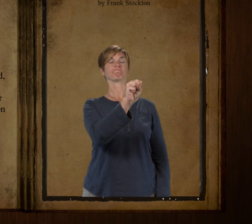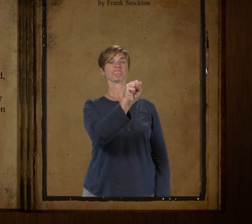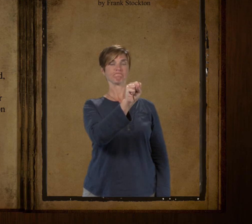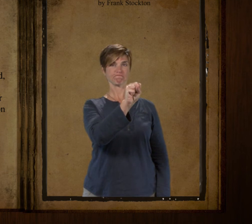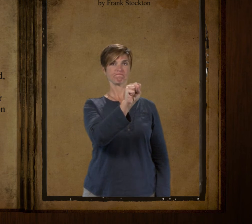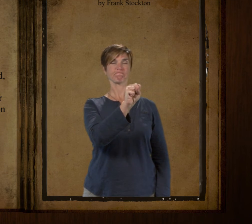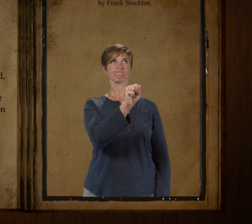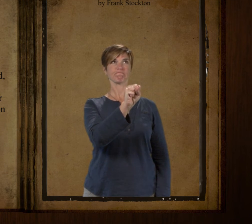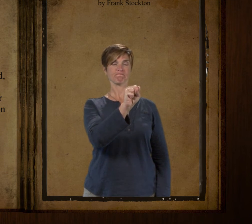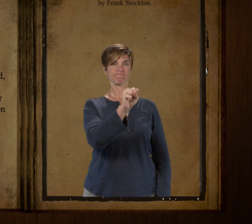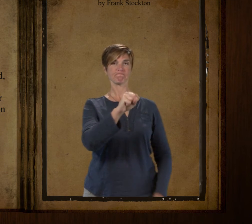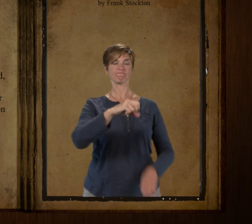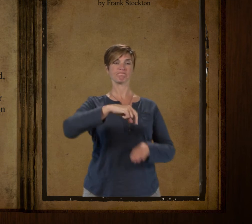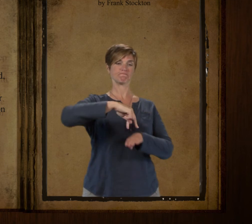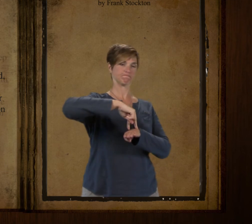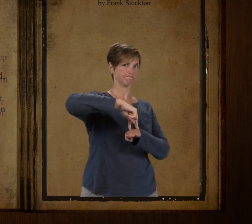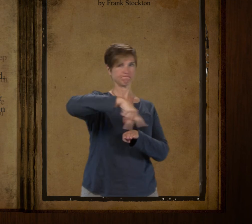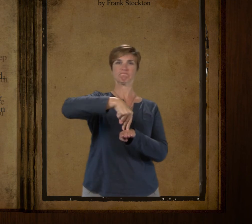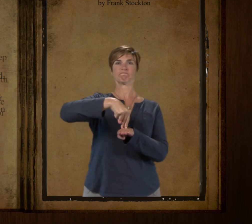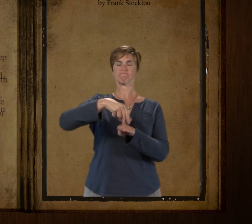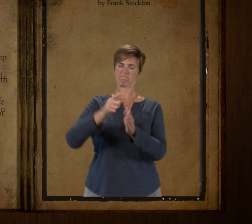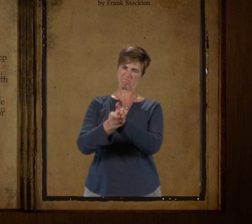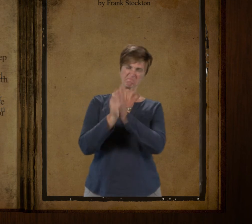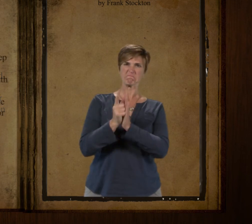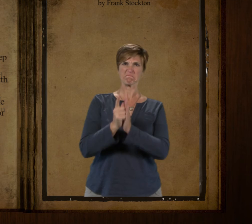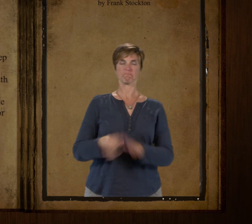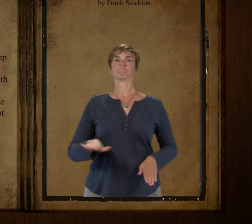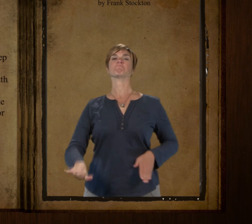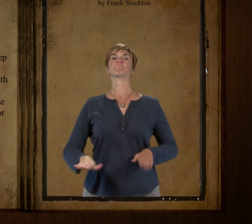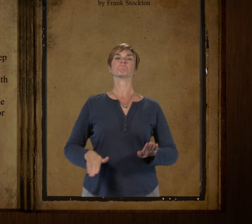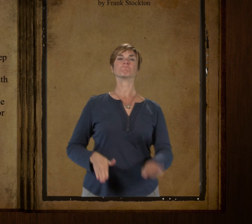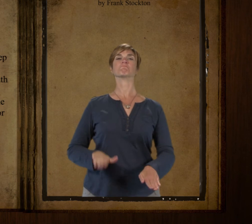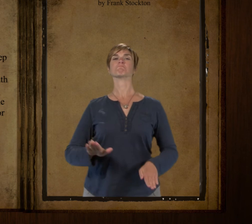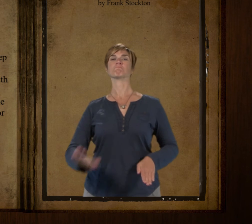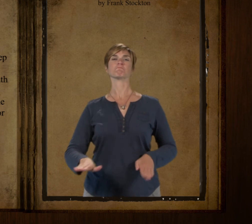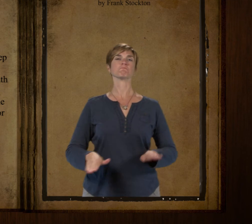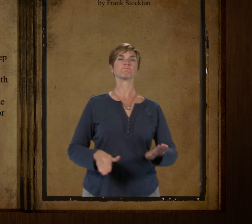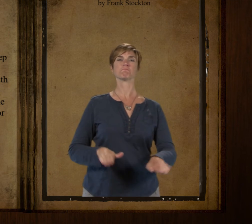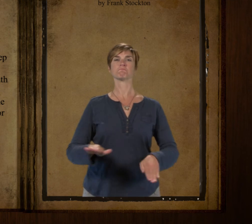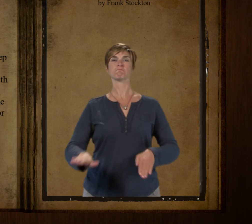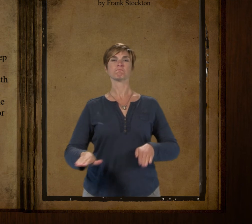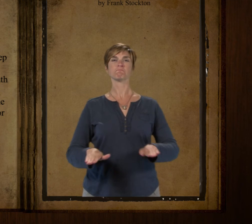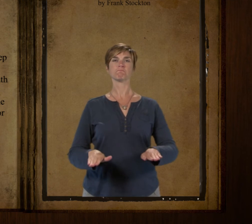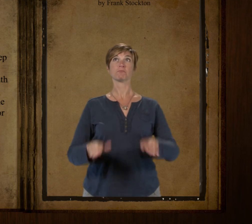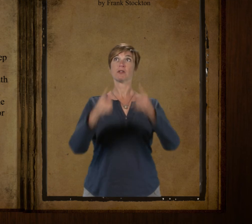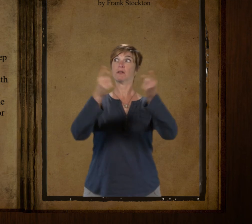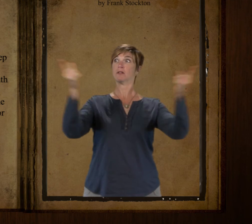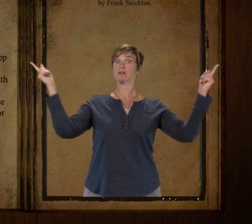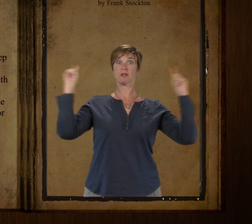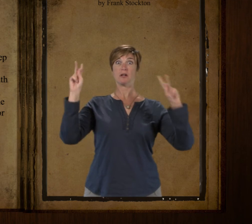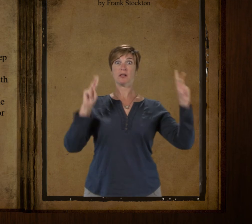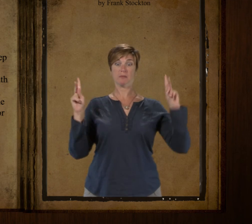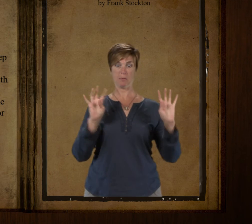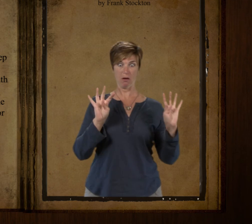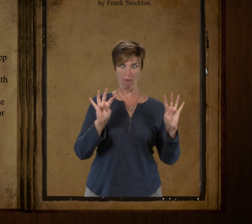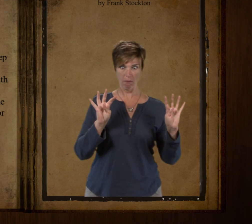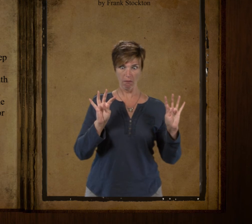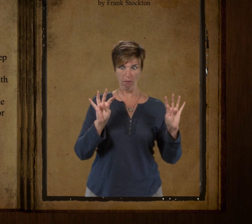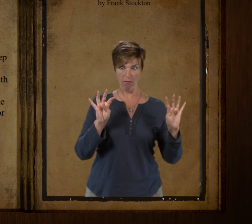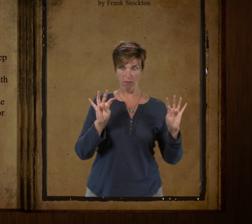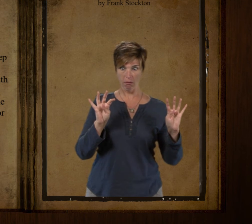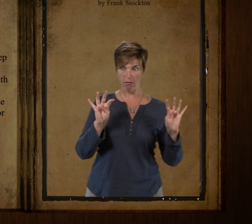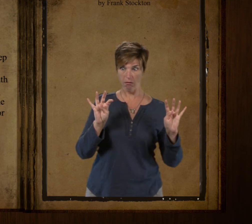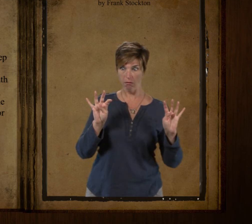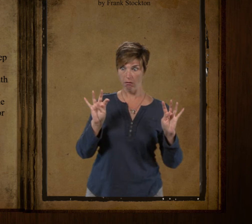but his was fixed on the man in the arena. He turned, and with a firm and rapid step he